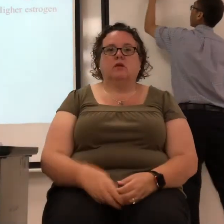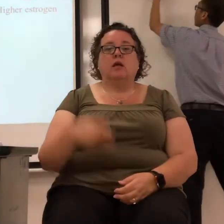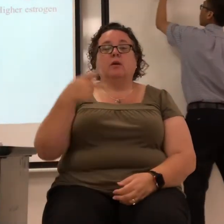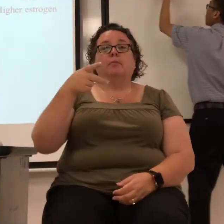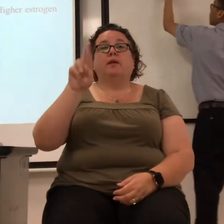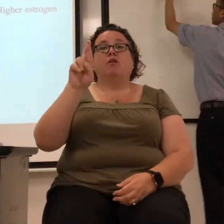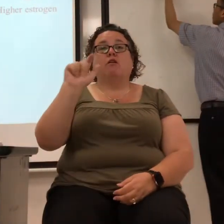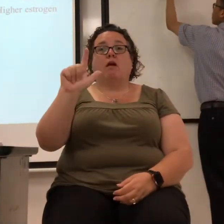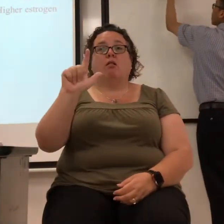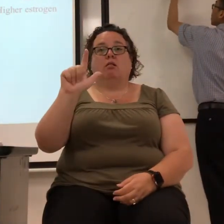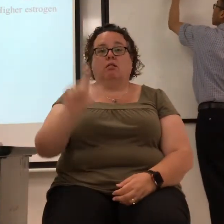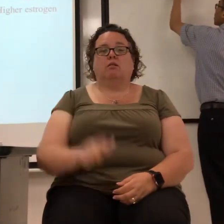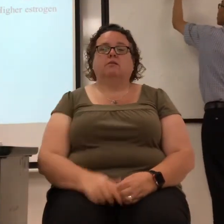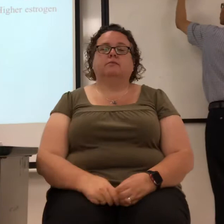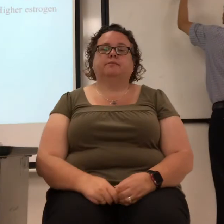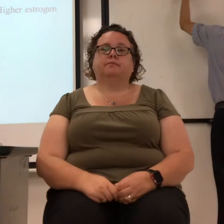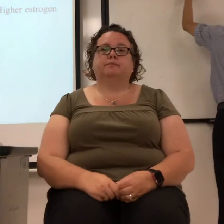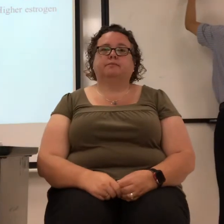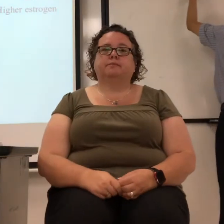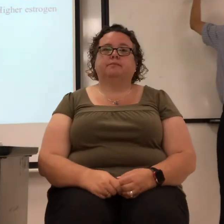PRL.